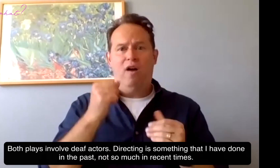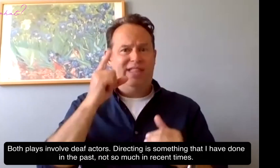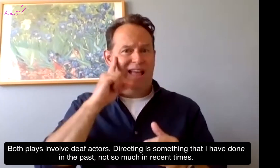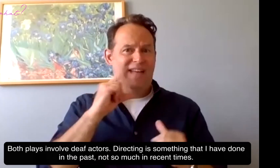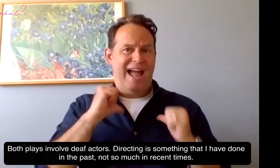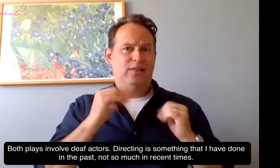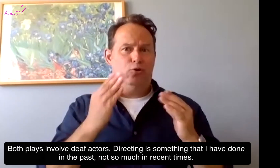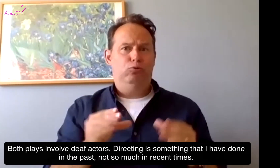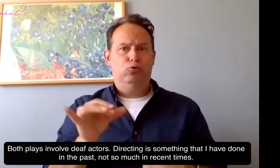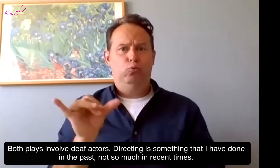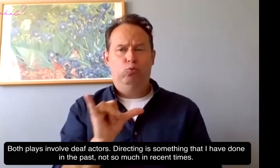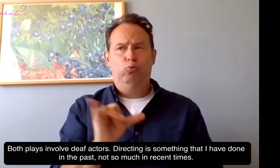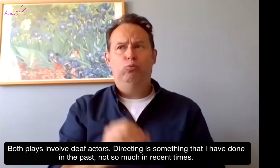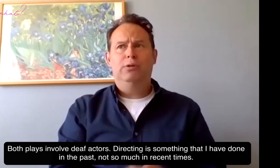Both plays involve deaf actors.